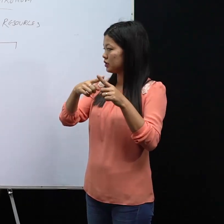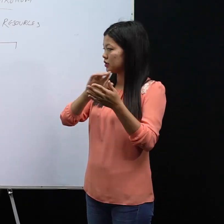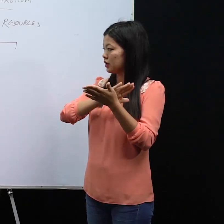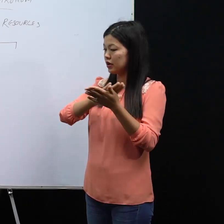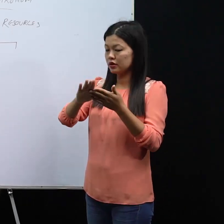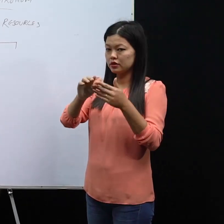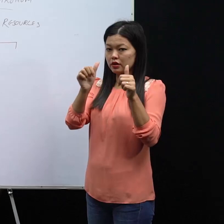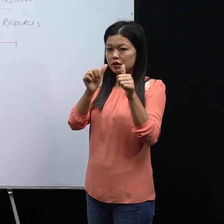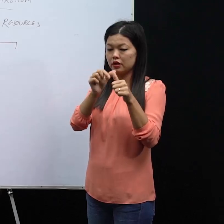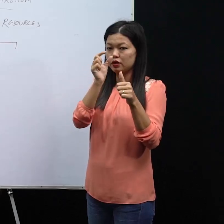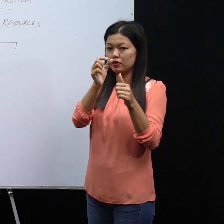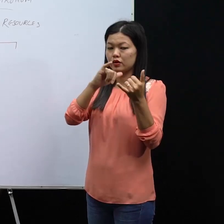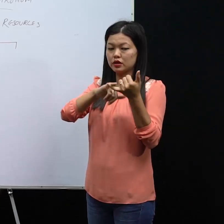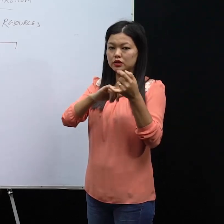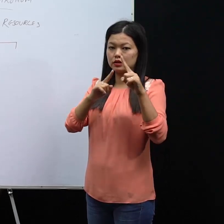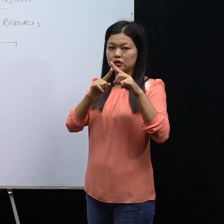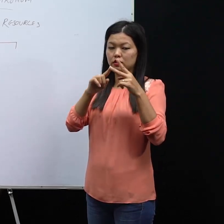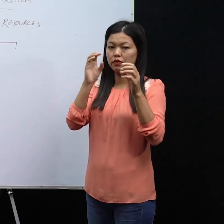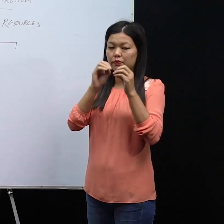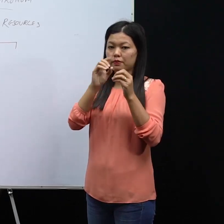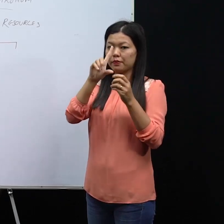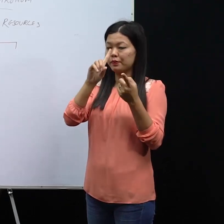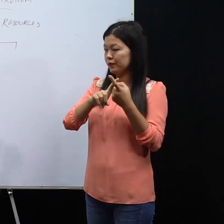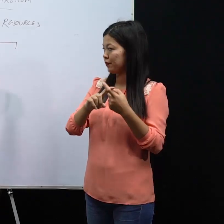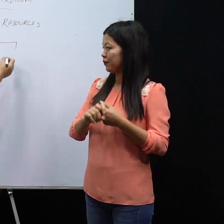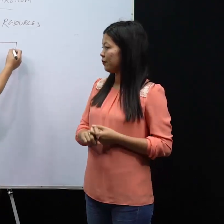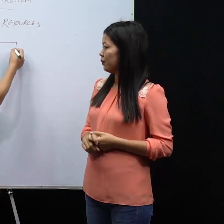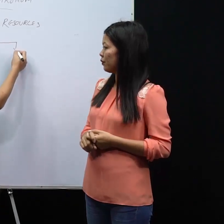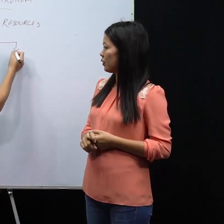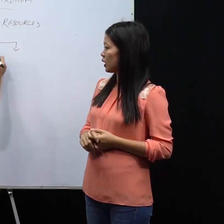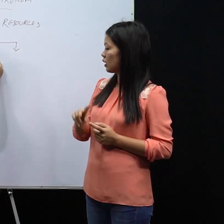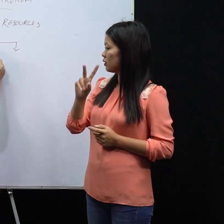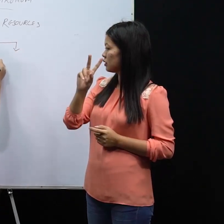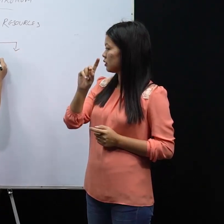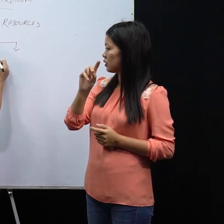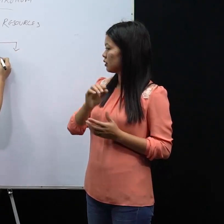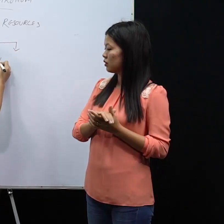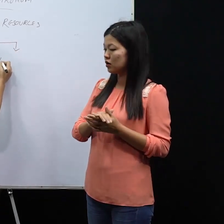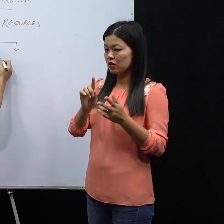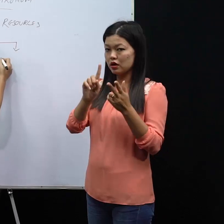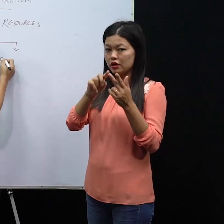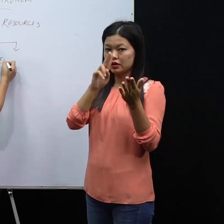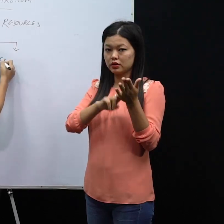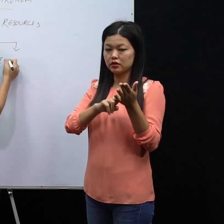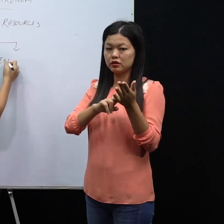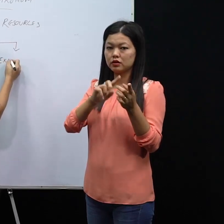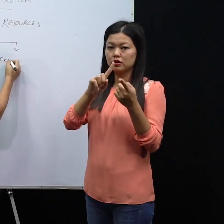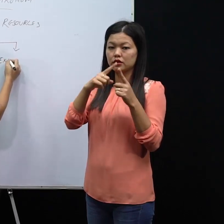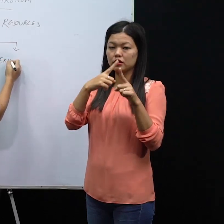So this is exhaustible natural resources. And then the second one is inexhaustible.